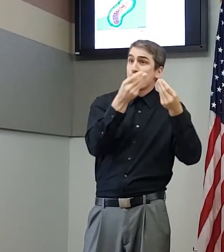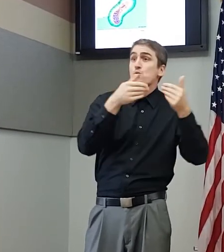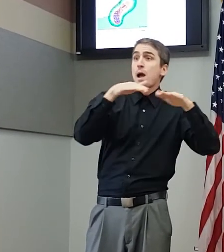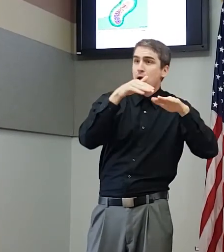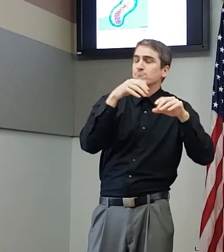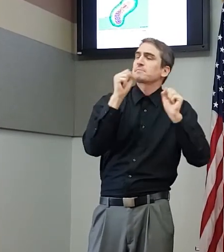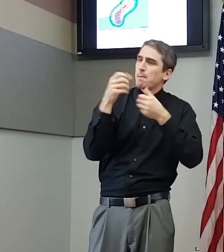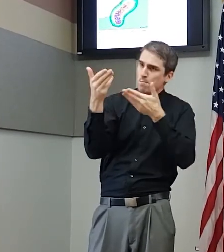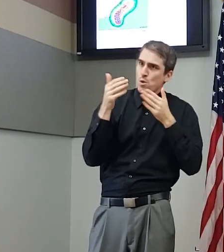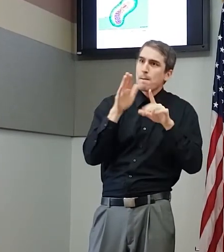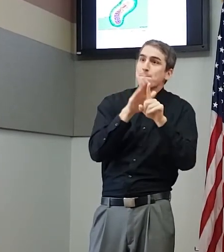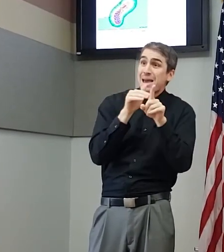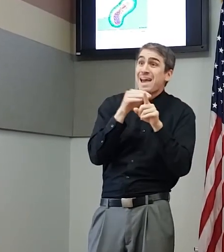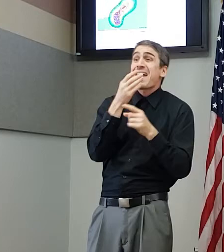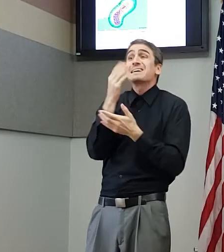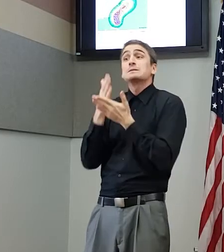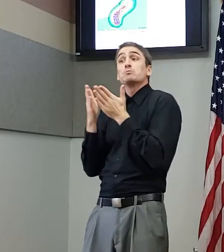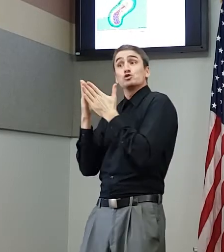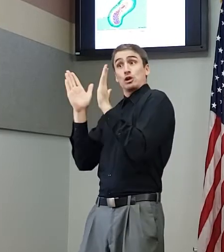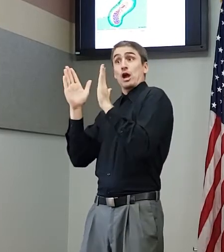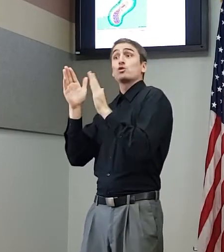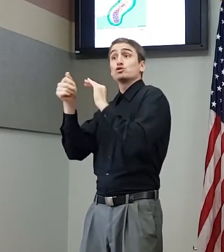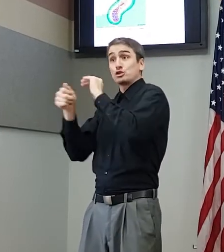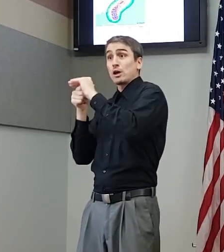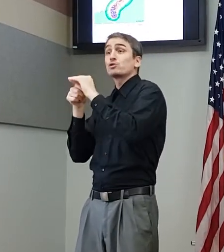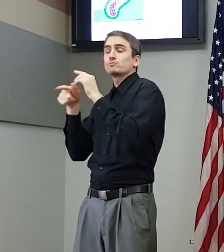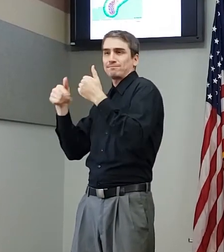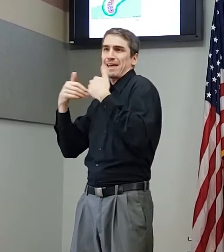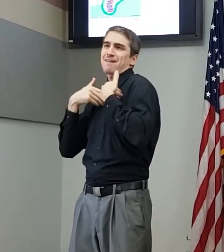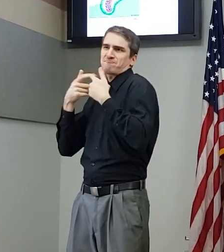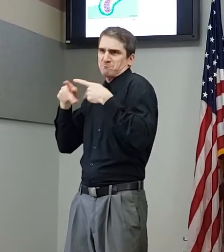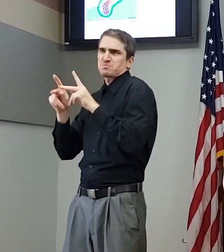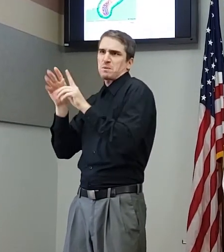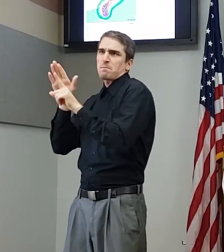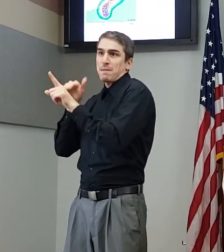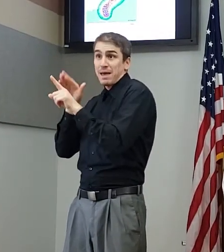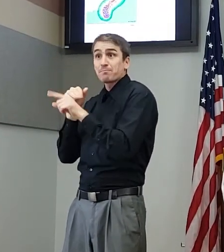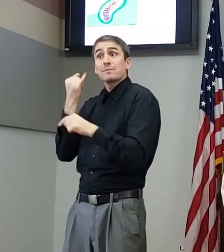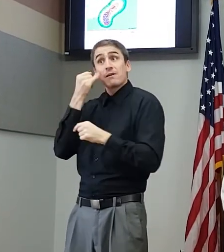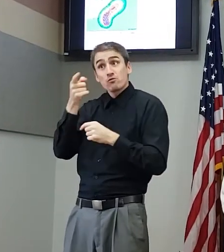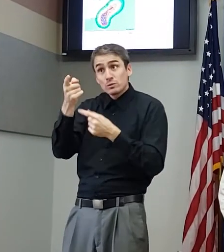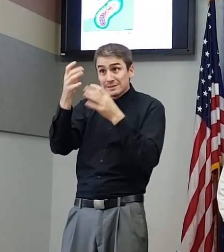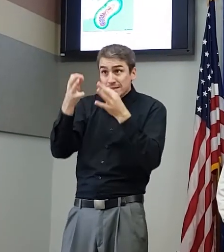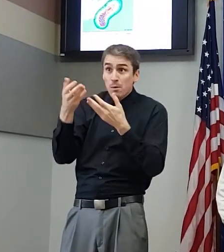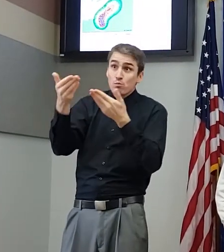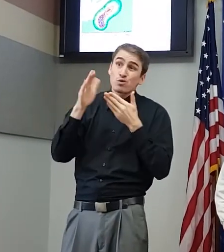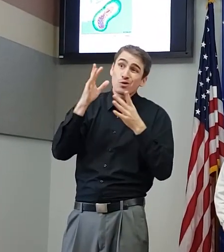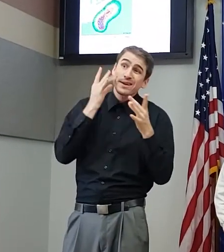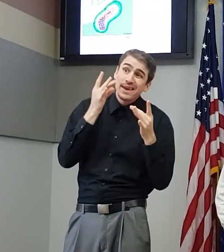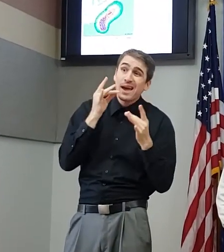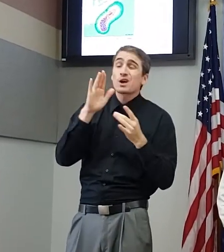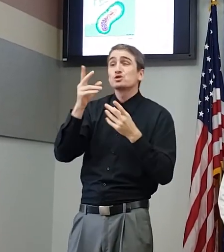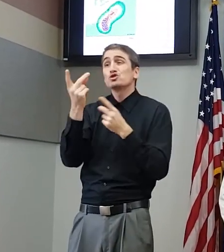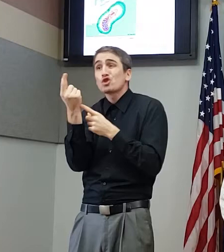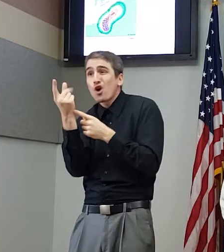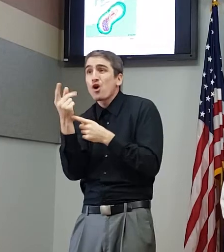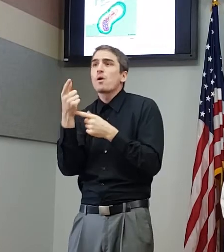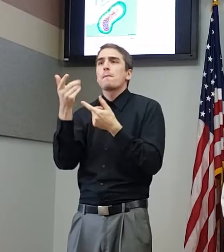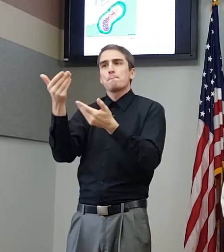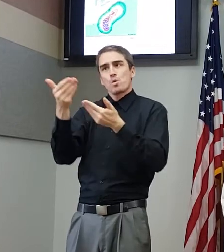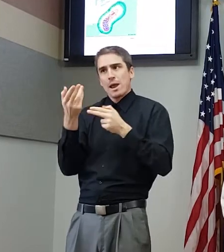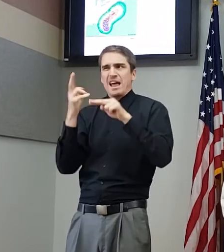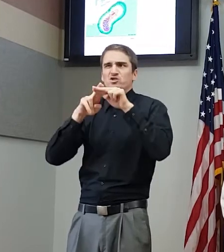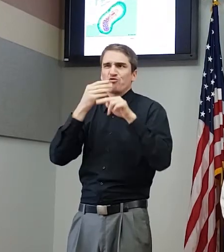of our general shelters are also pet friendly. So if you decide to come to a pet friendly and you decide to bring your cat, your dog, make sure you bring some